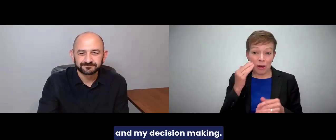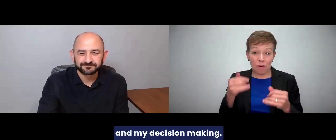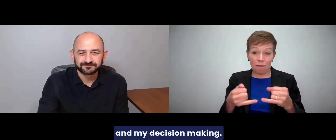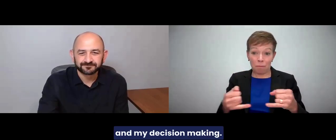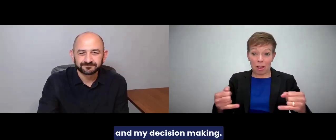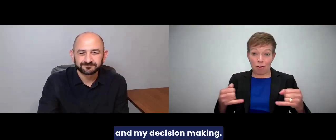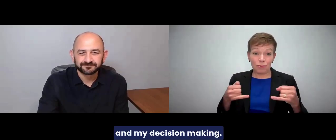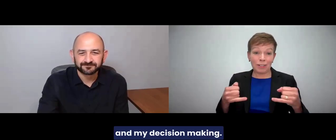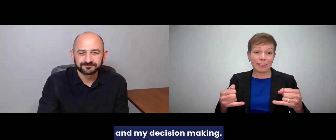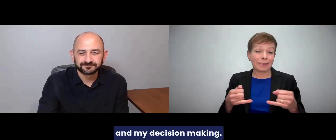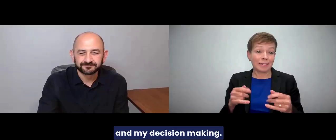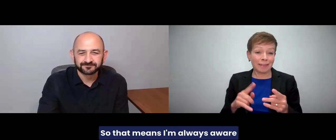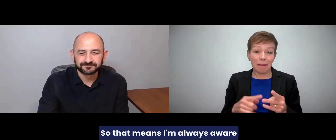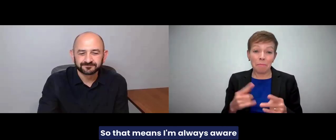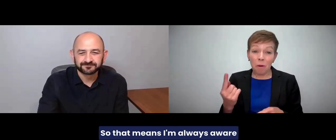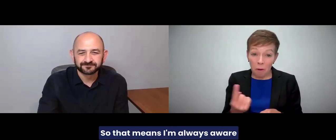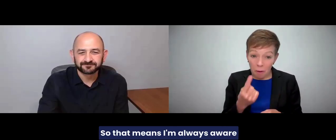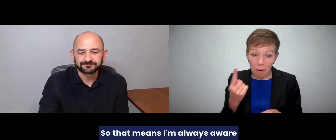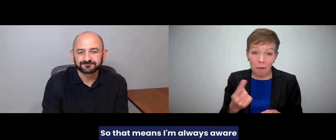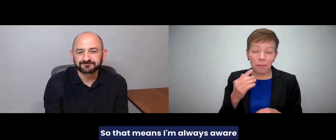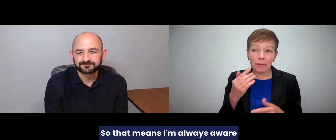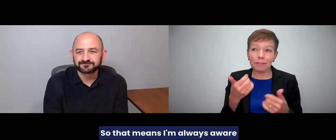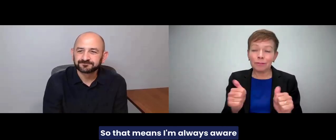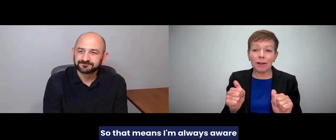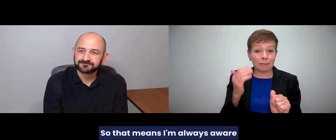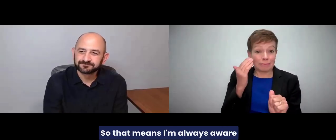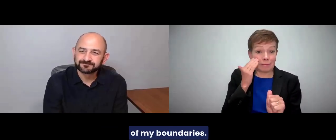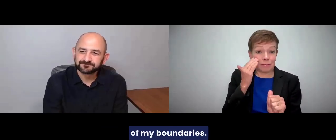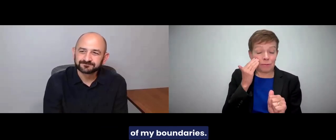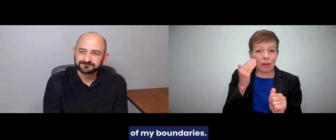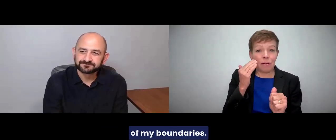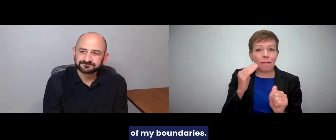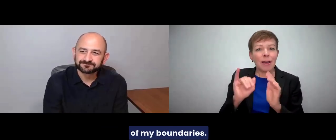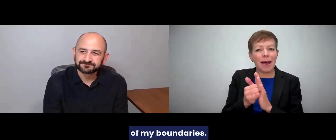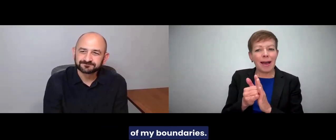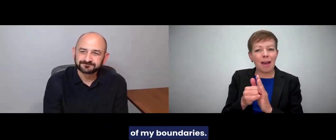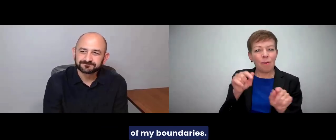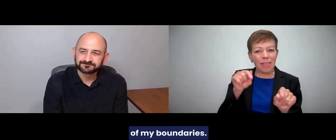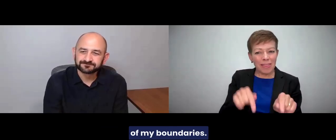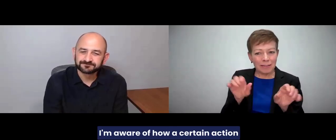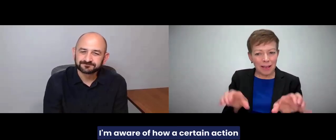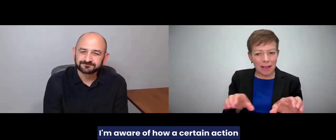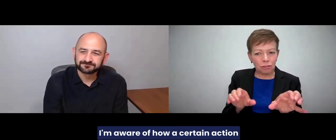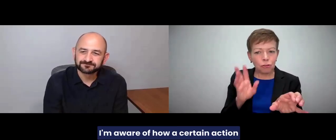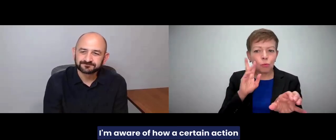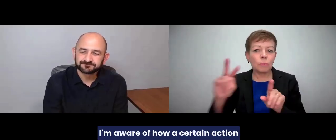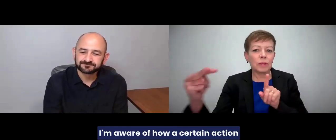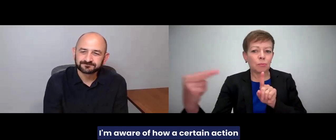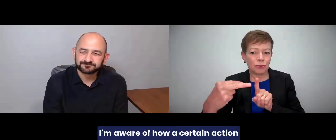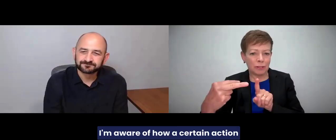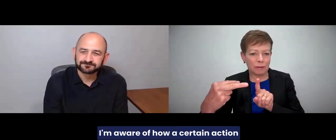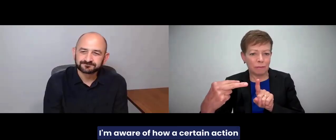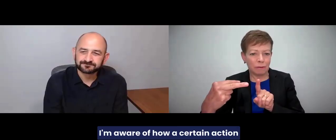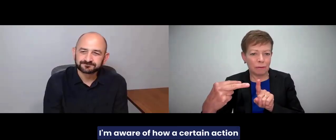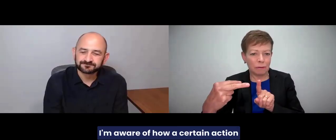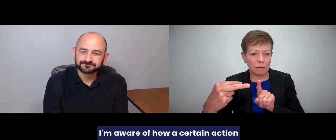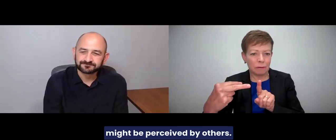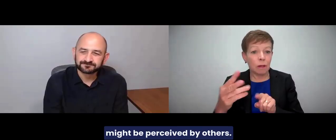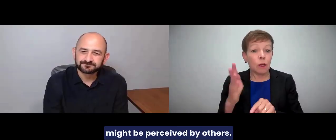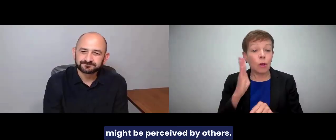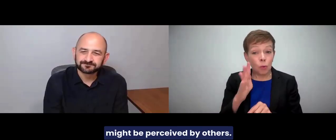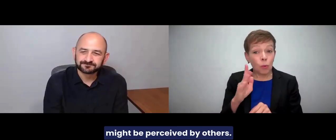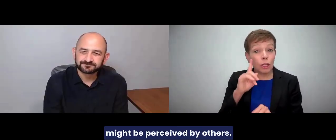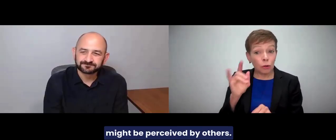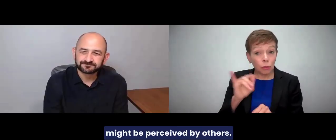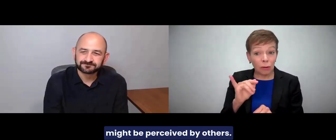process and my decision making. So that means I'm always aware of my boundaries. I'm aware of how a certain action